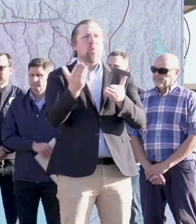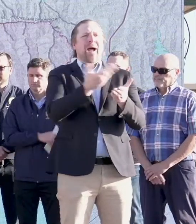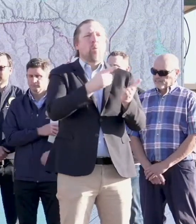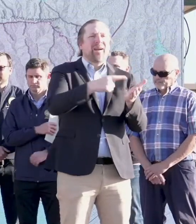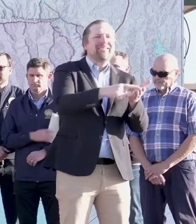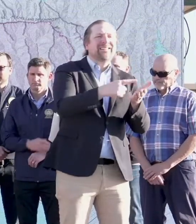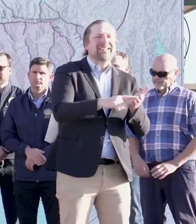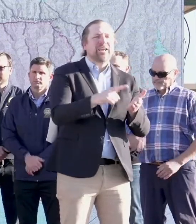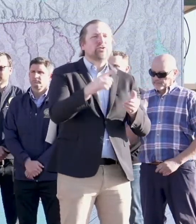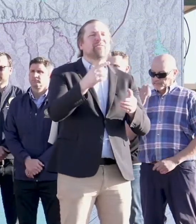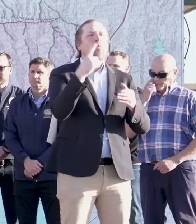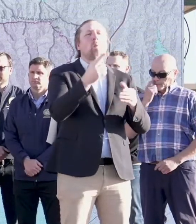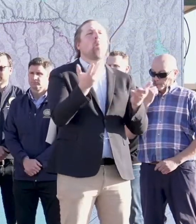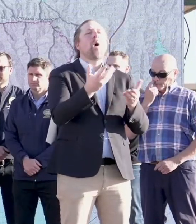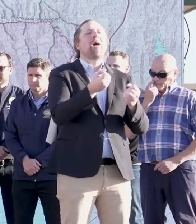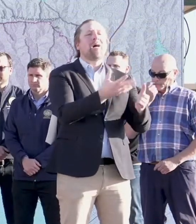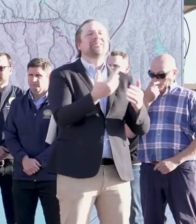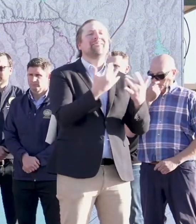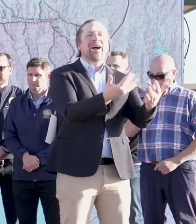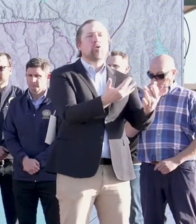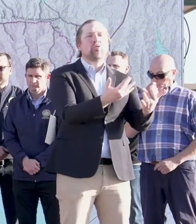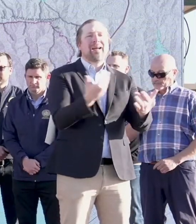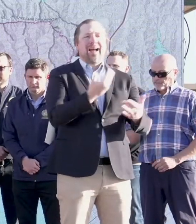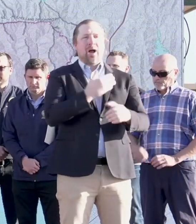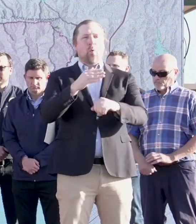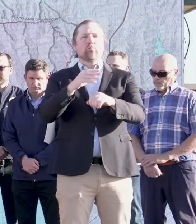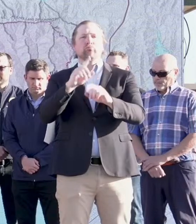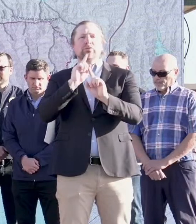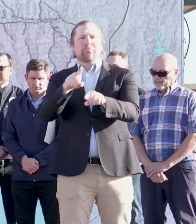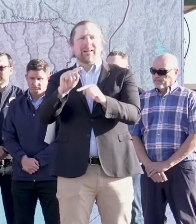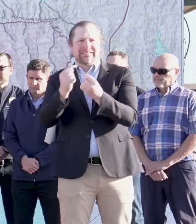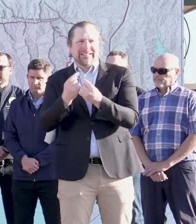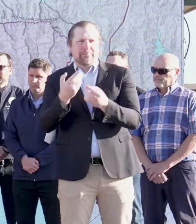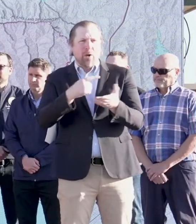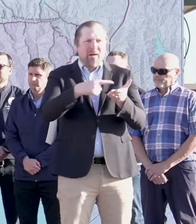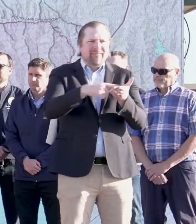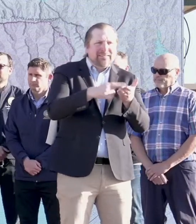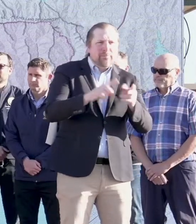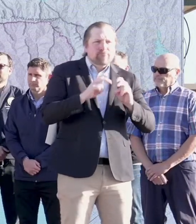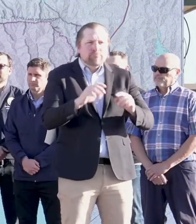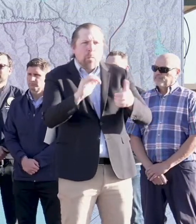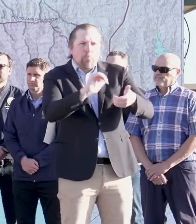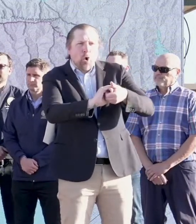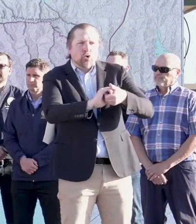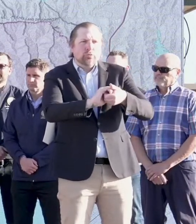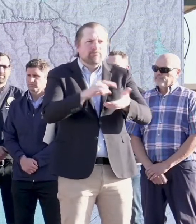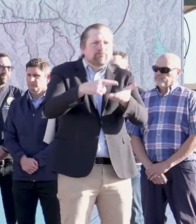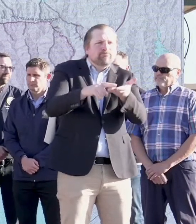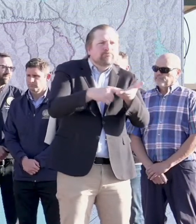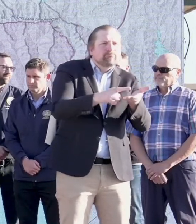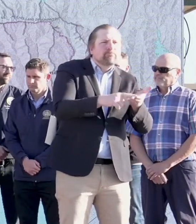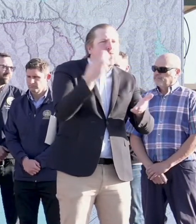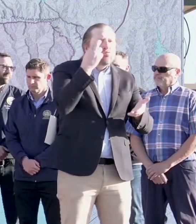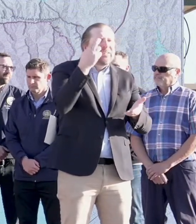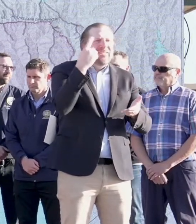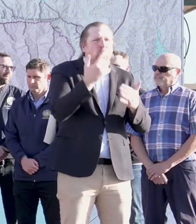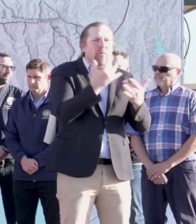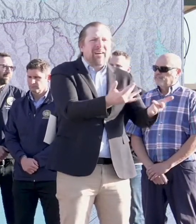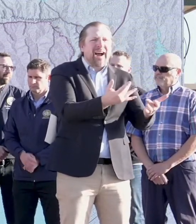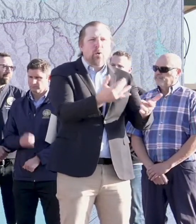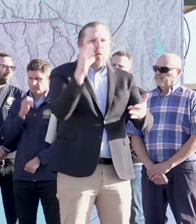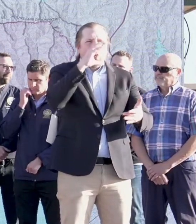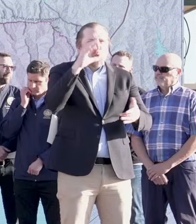investigation. ATF's National Response Team and our investigative partners continue to tackle this investigation from